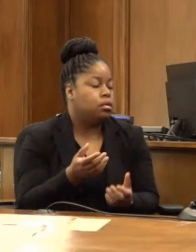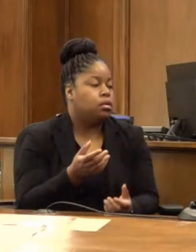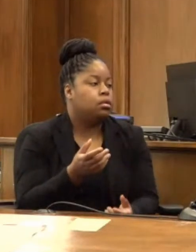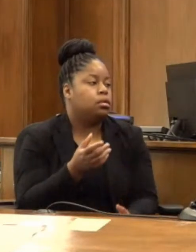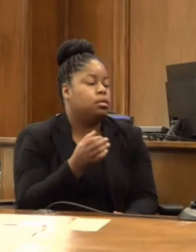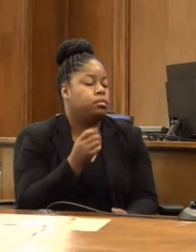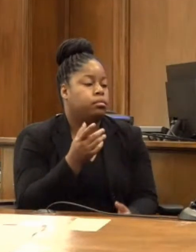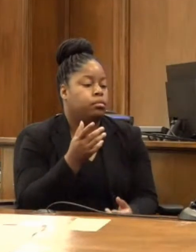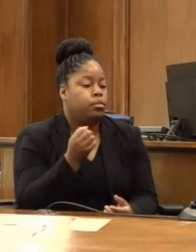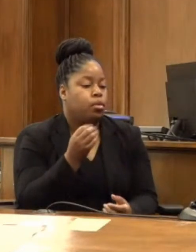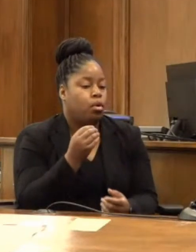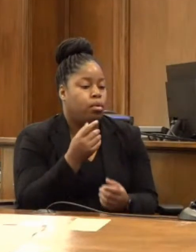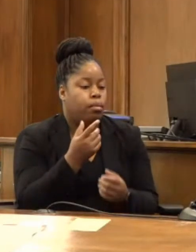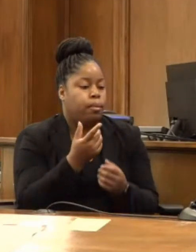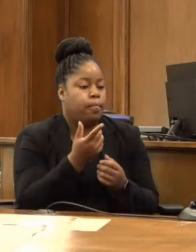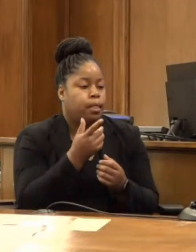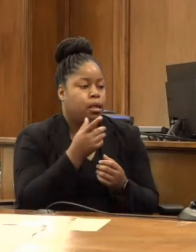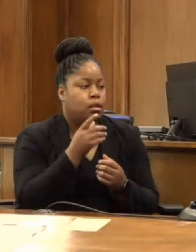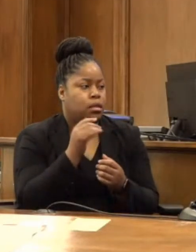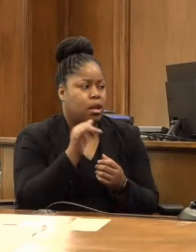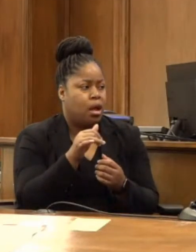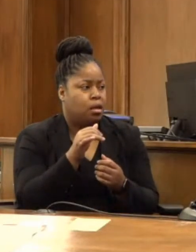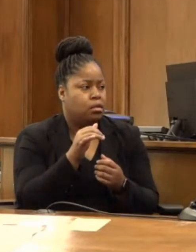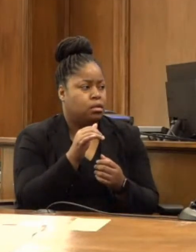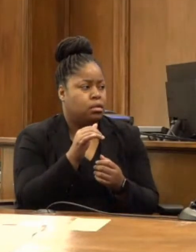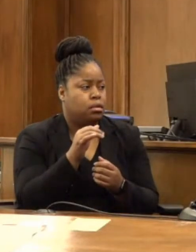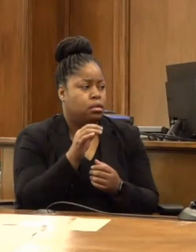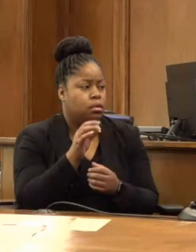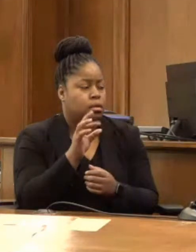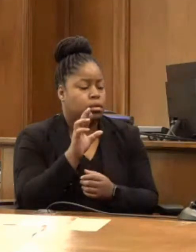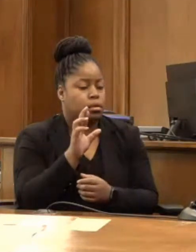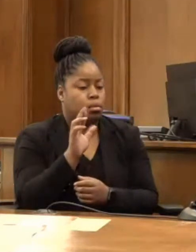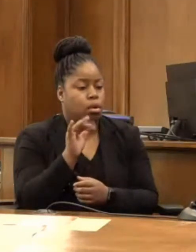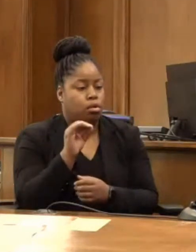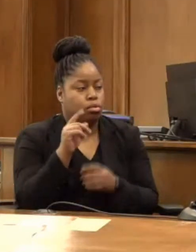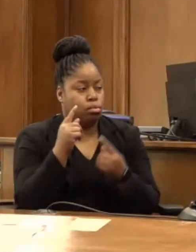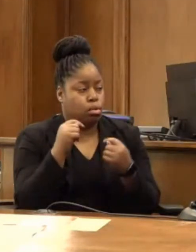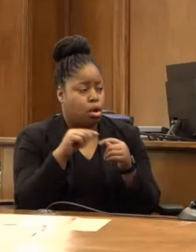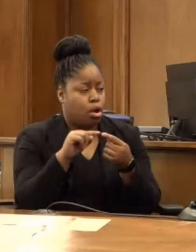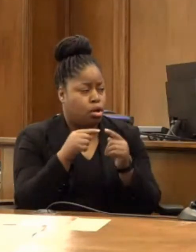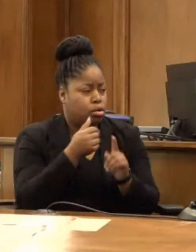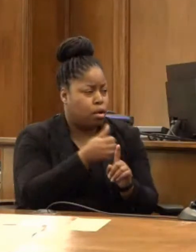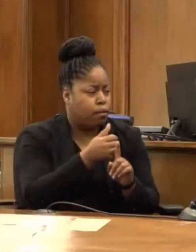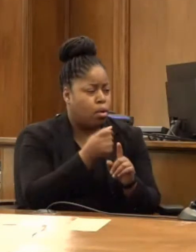And I asked her what was wrong, and she didn't know I was there. She thought I was still in class.